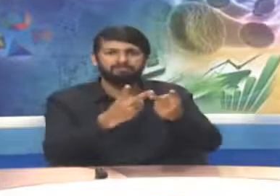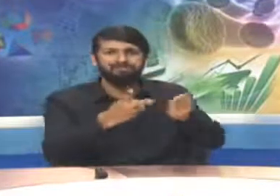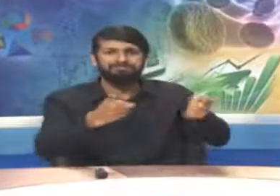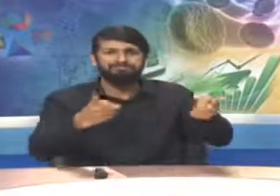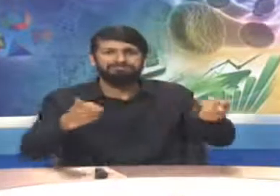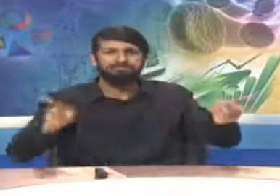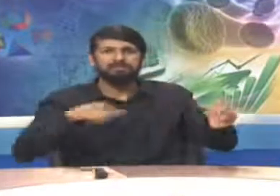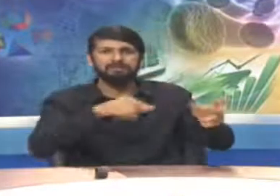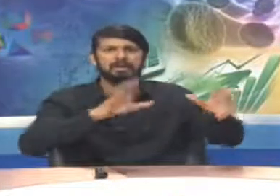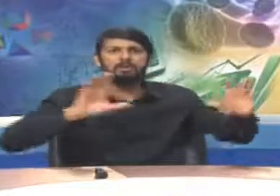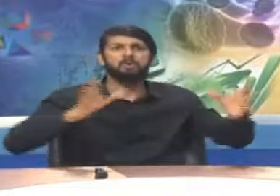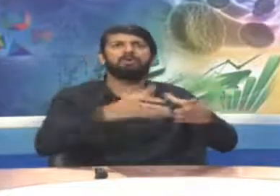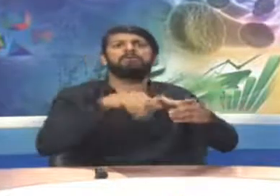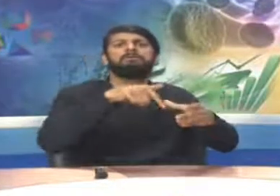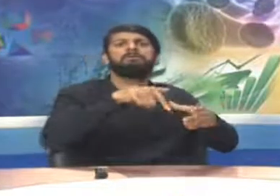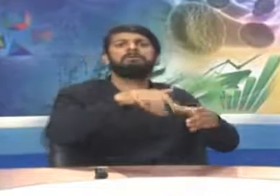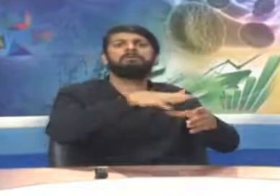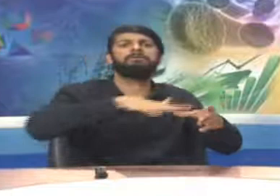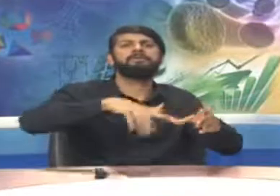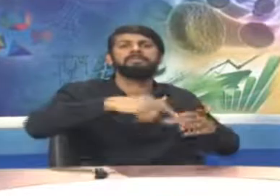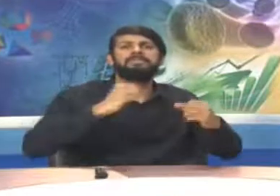There are no class.